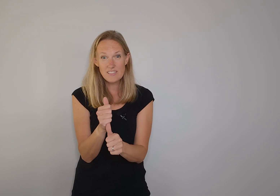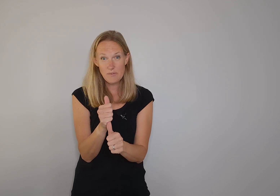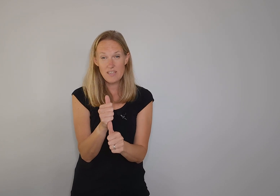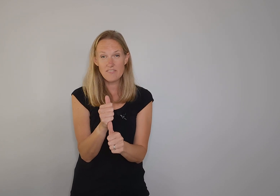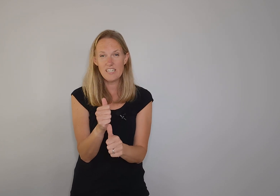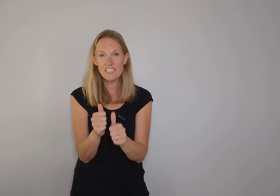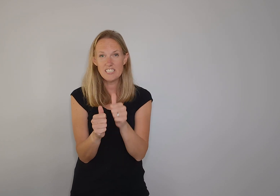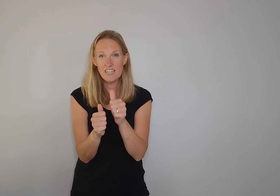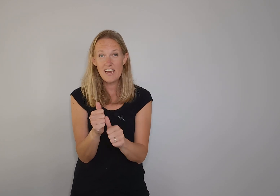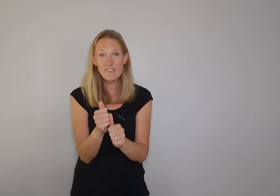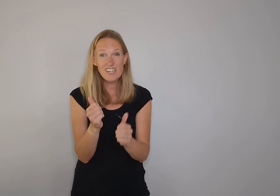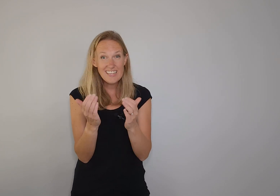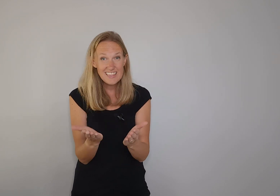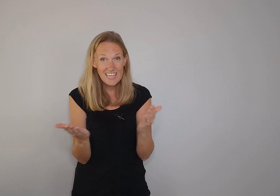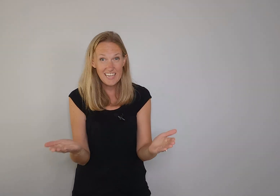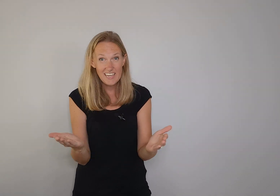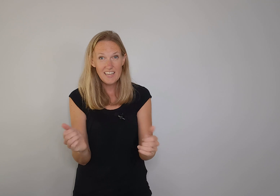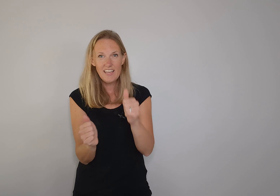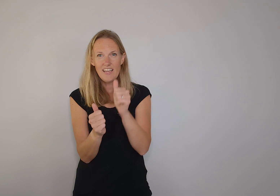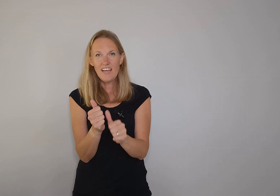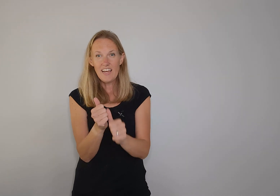that with every nation, everything